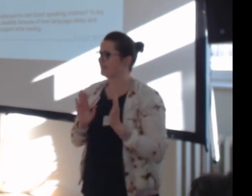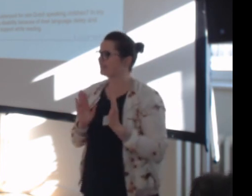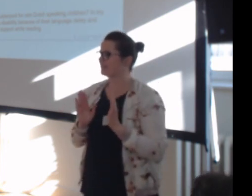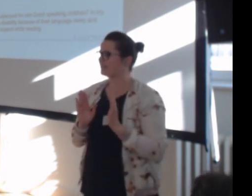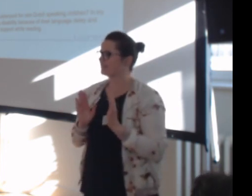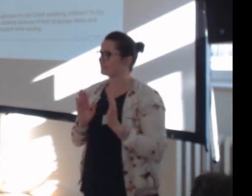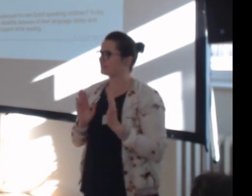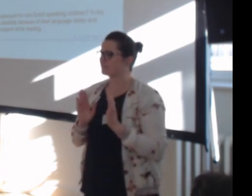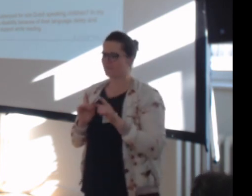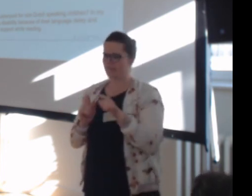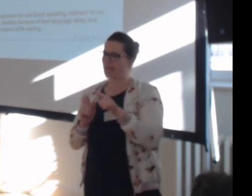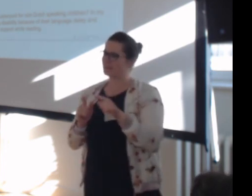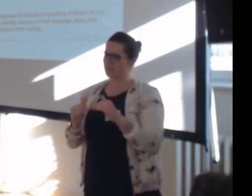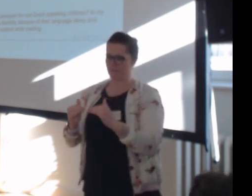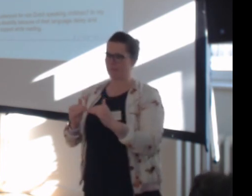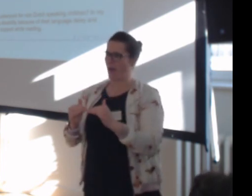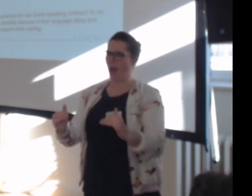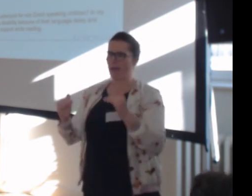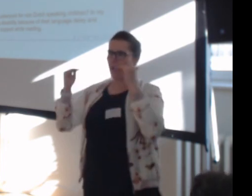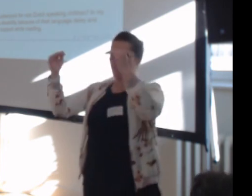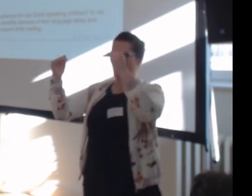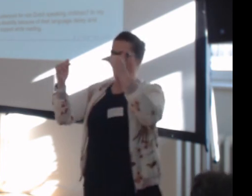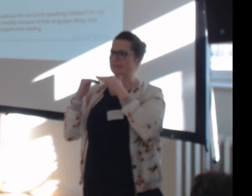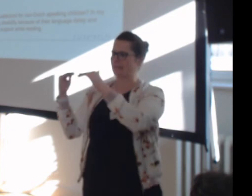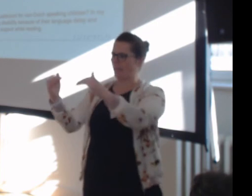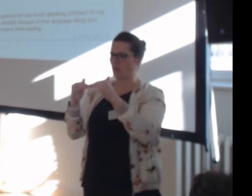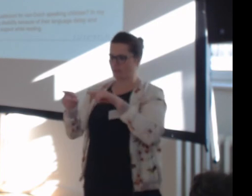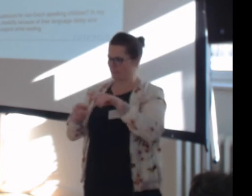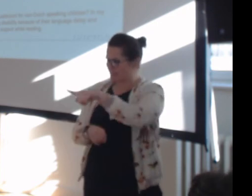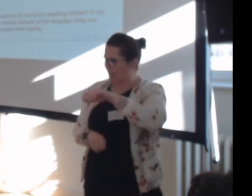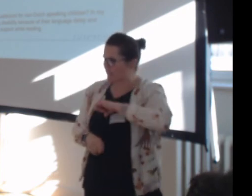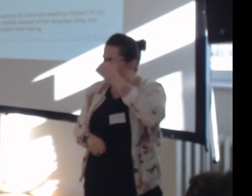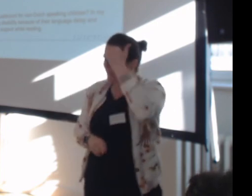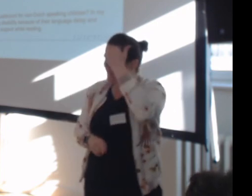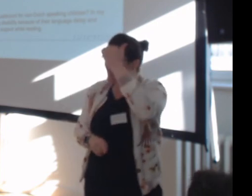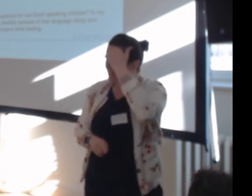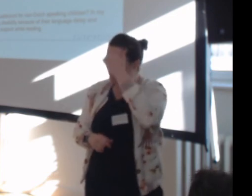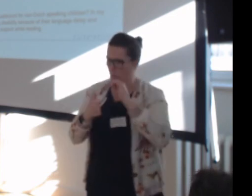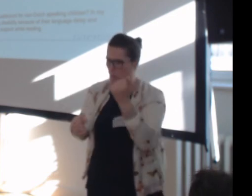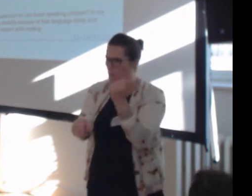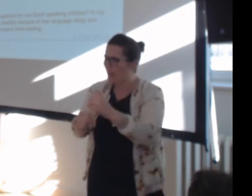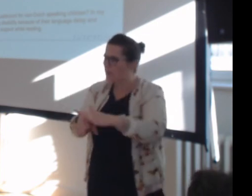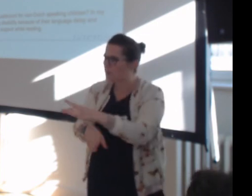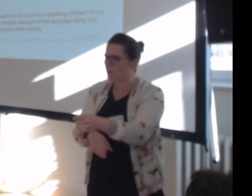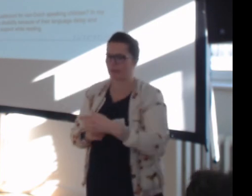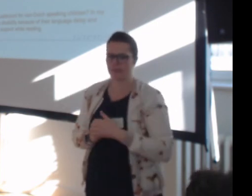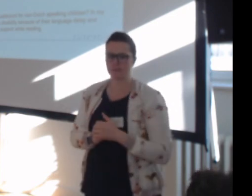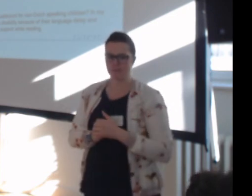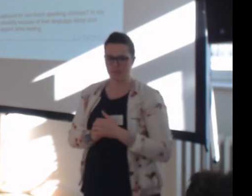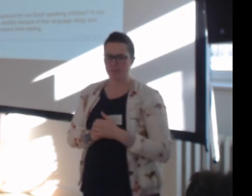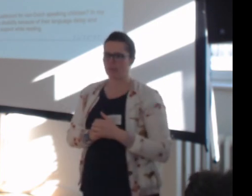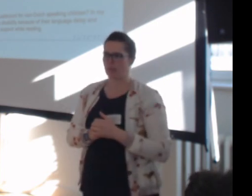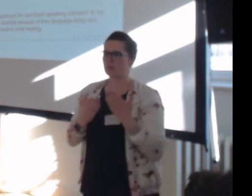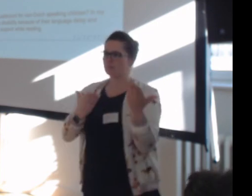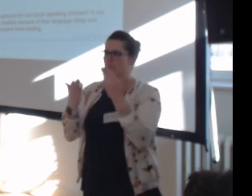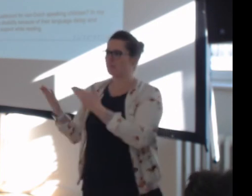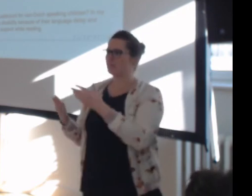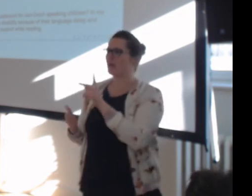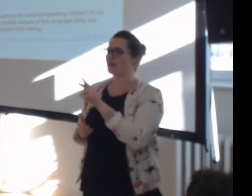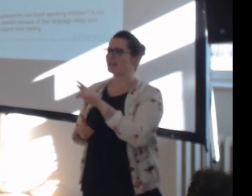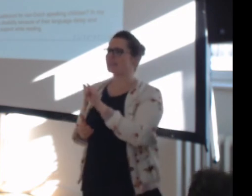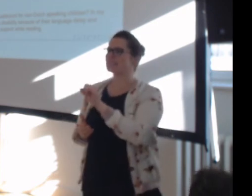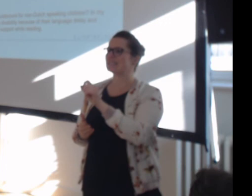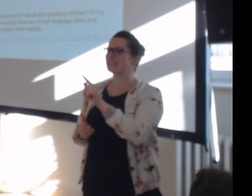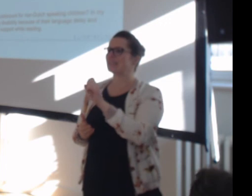they are used to such high-level standards that they don't realize anymore that they are doing such a great job. So now I give the word to